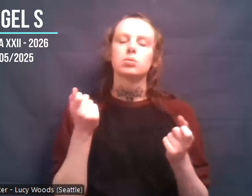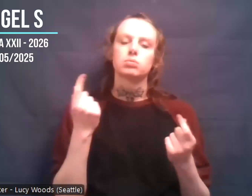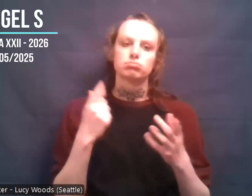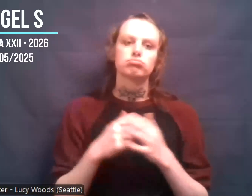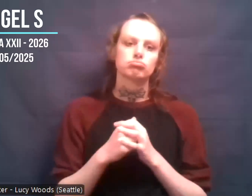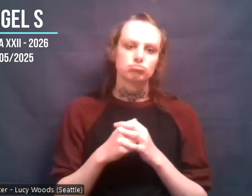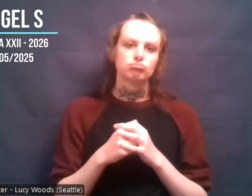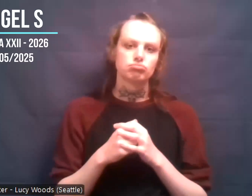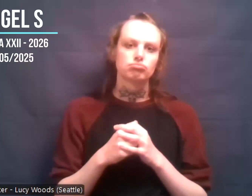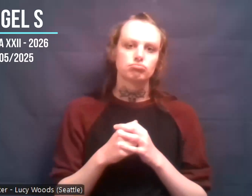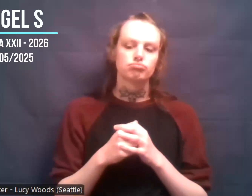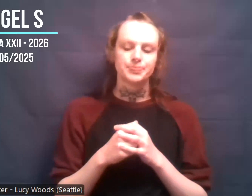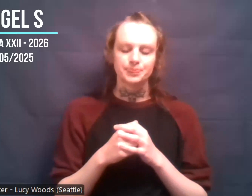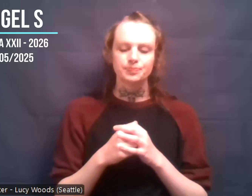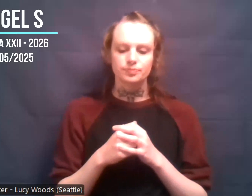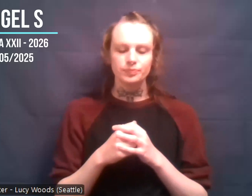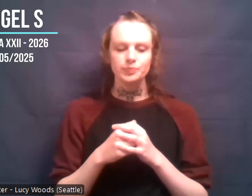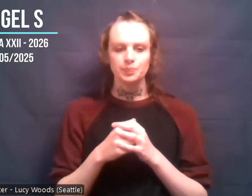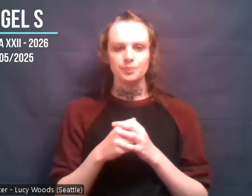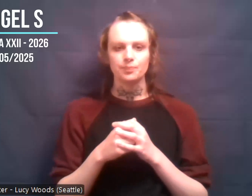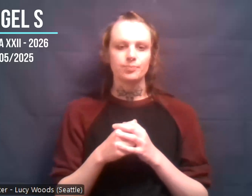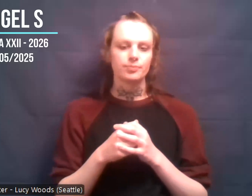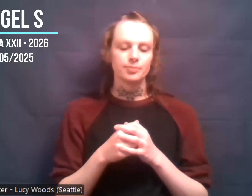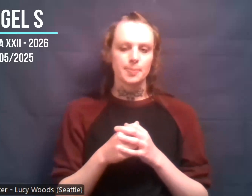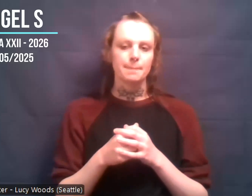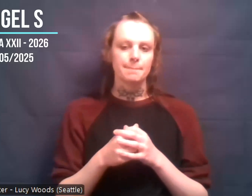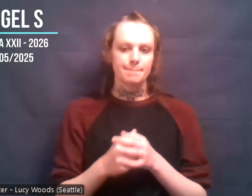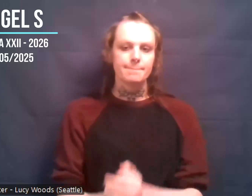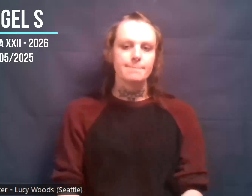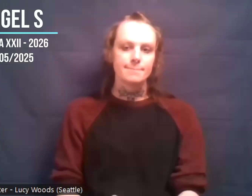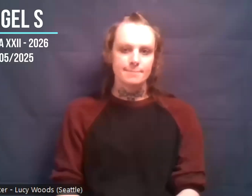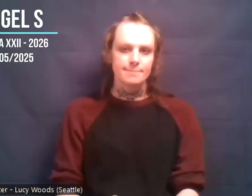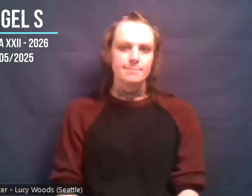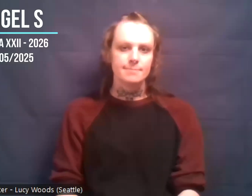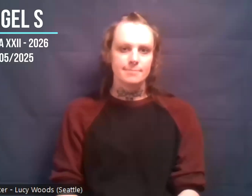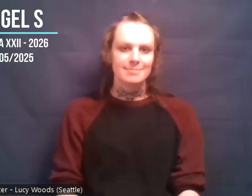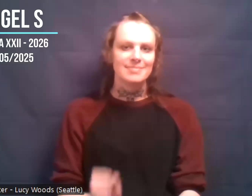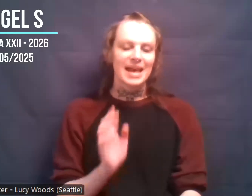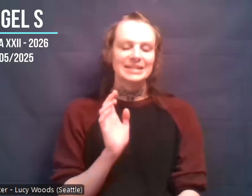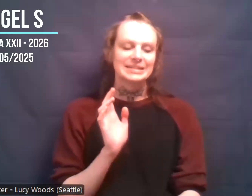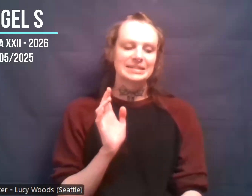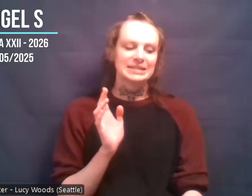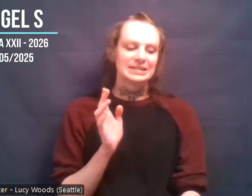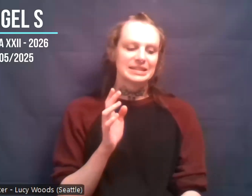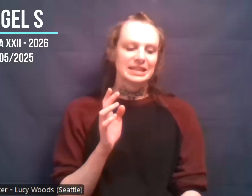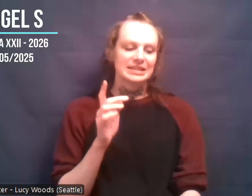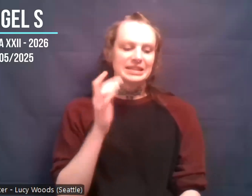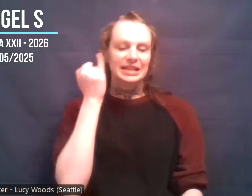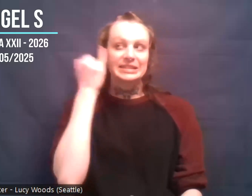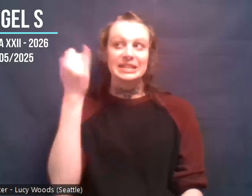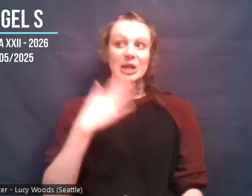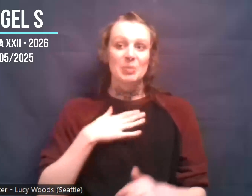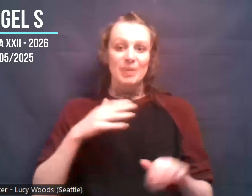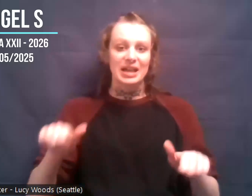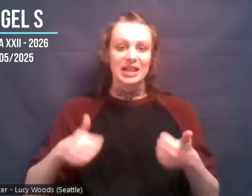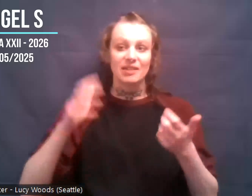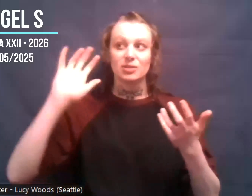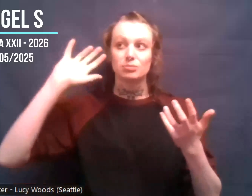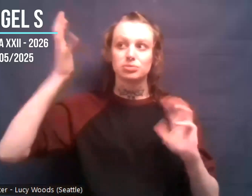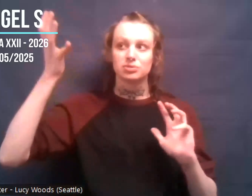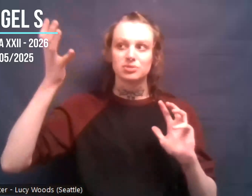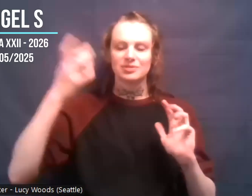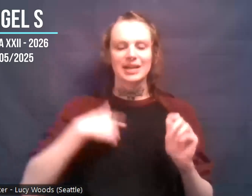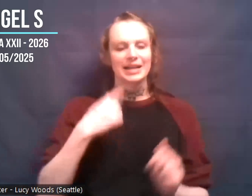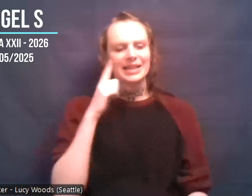I couldn't get behind the fact that my life was unmanageable until we read the bedevilments, and